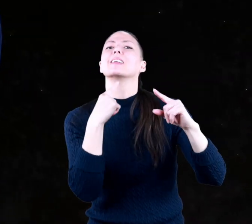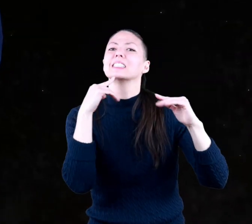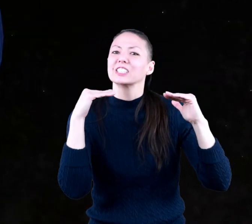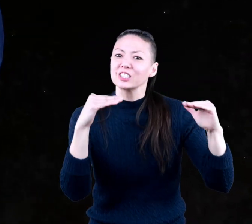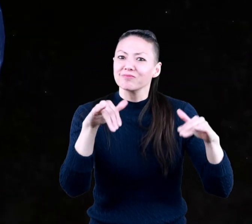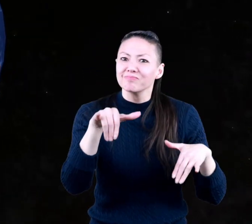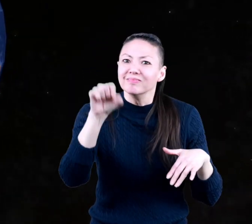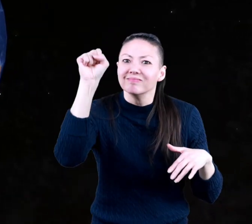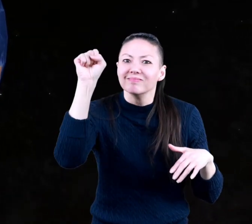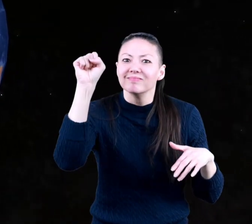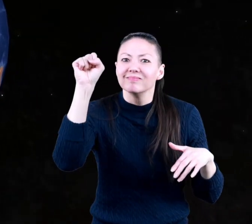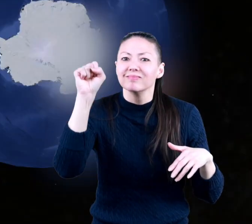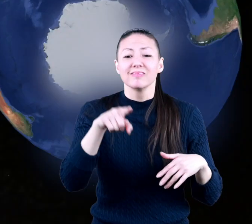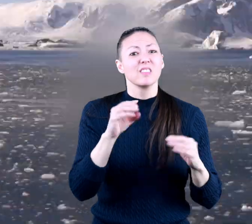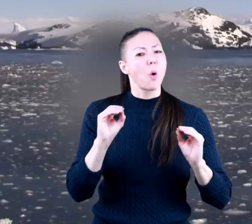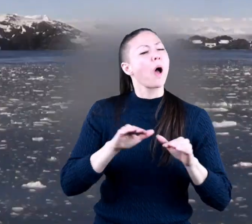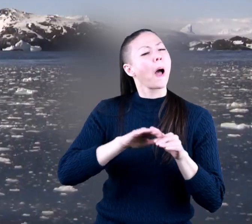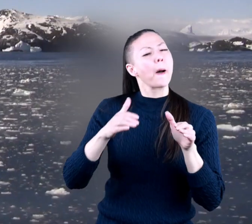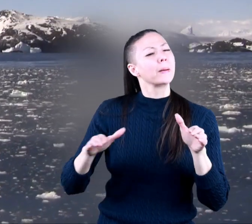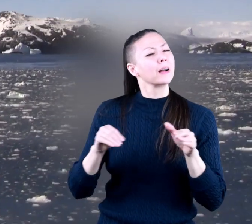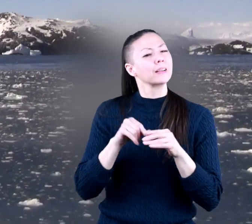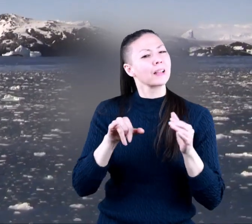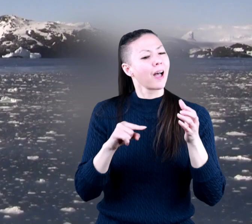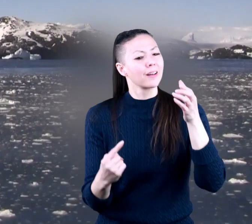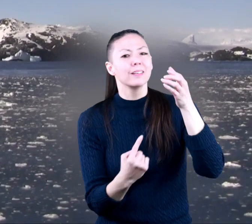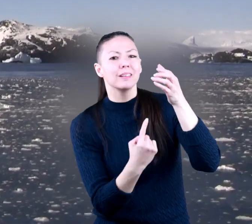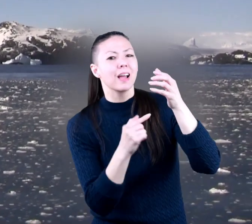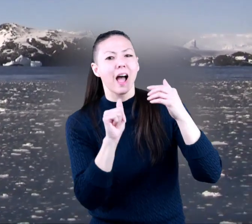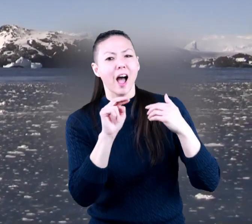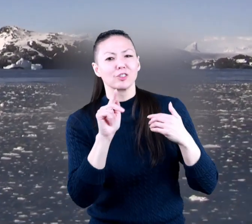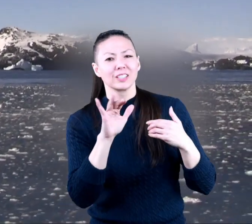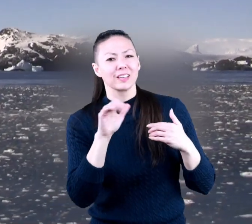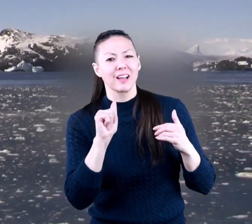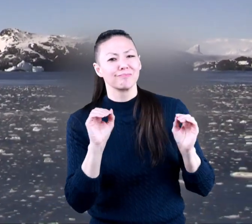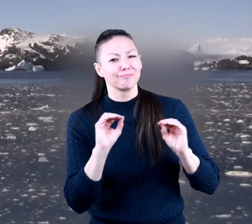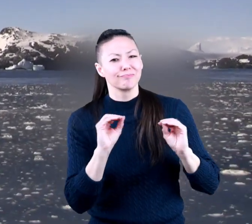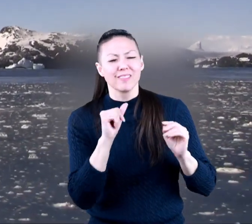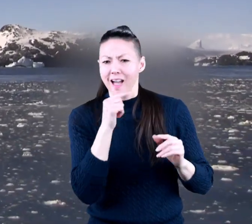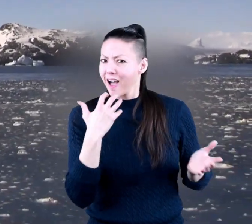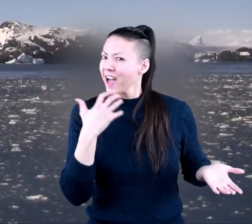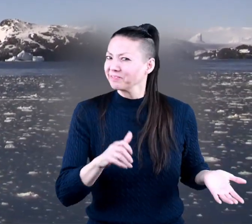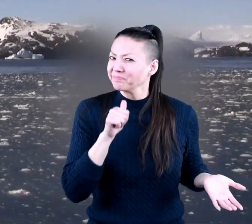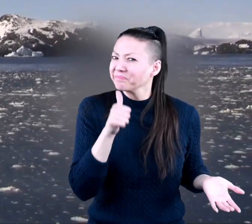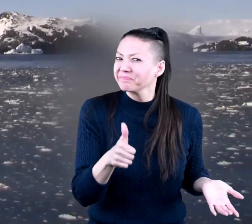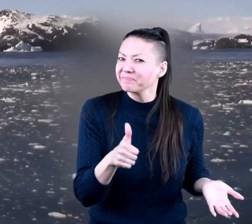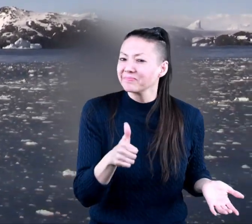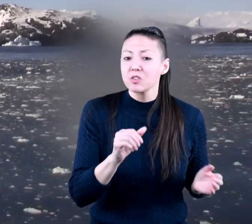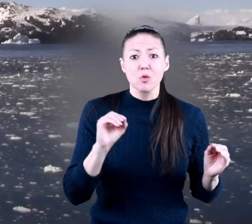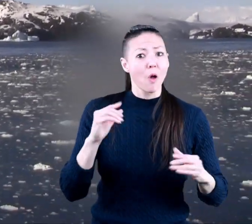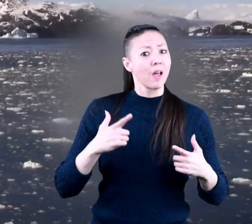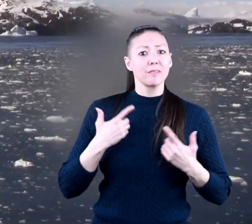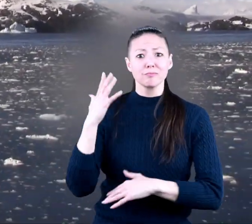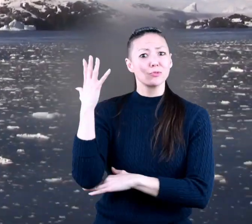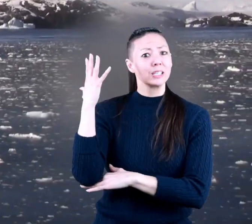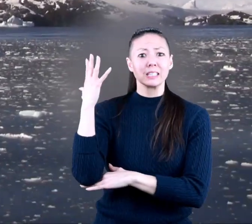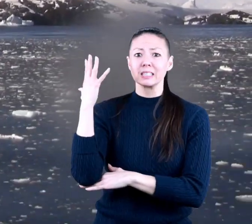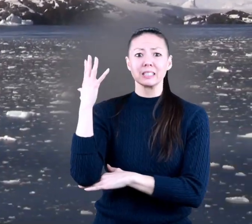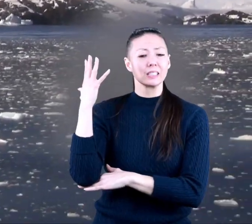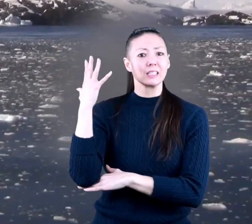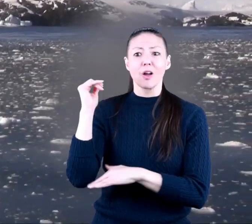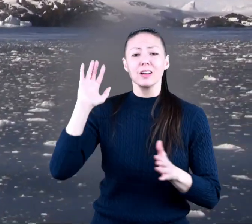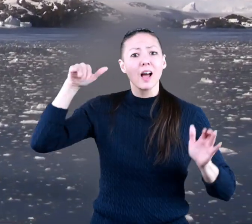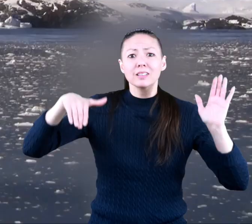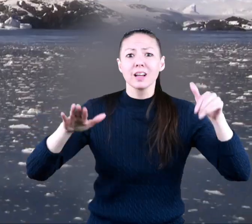a desert. Of course, there are no camels in Antarctica. It's definitely not hot there, and there's no cactus